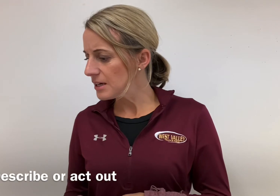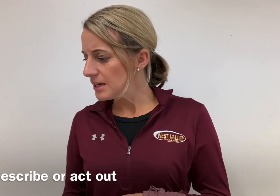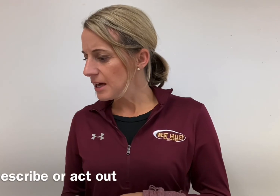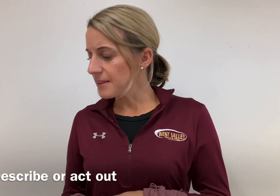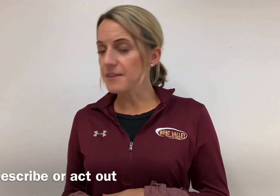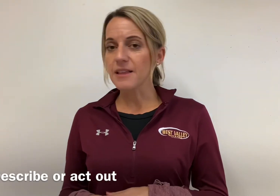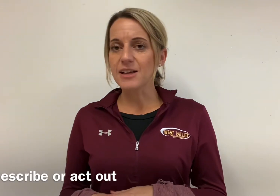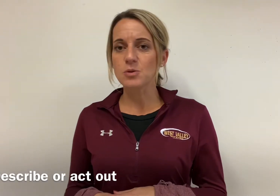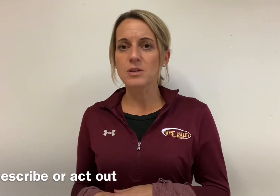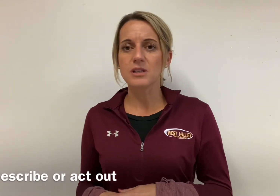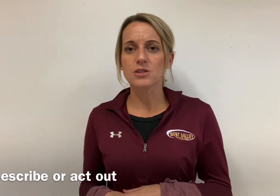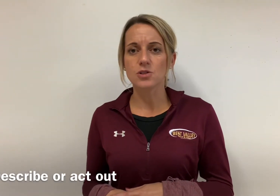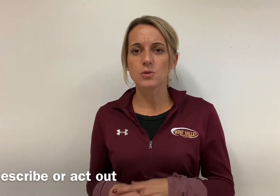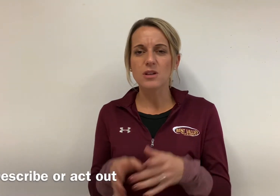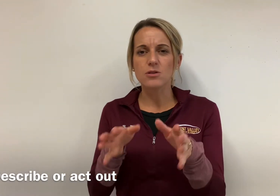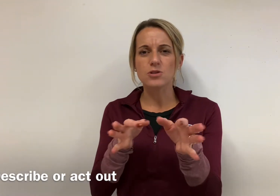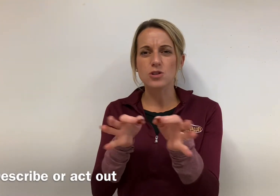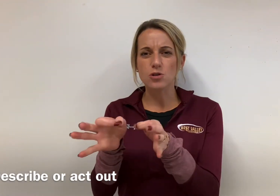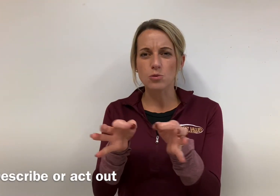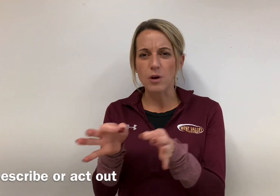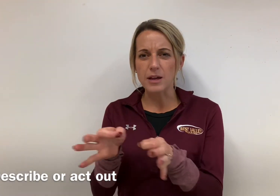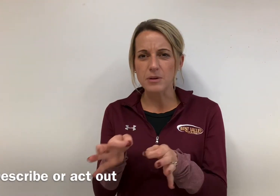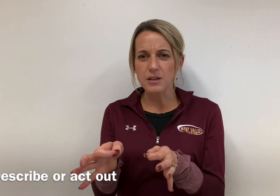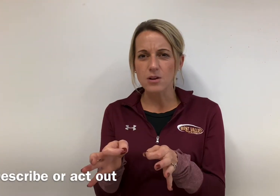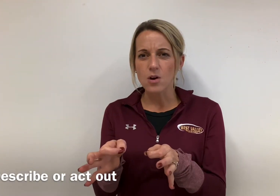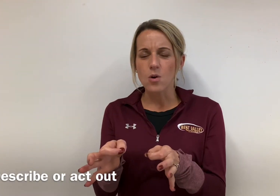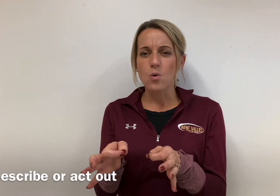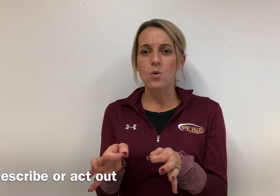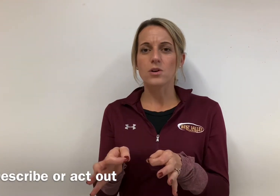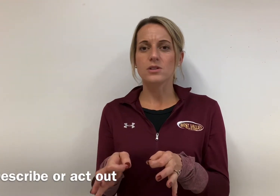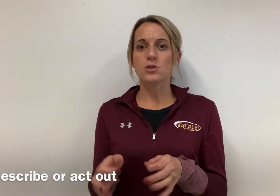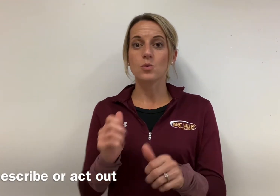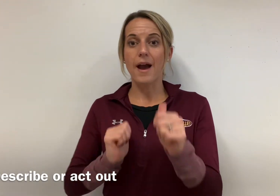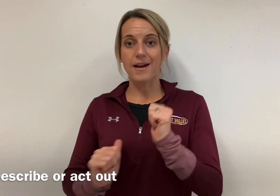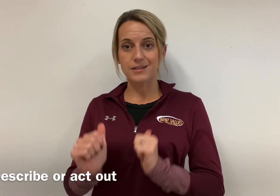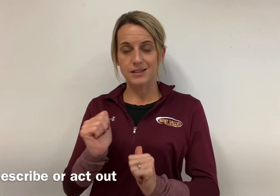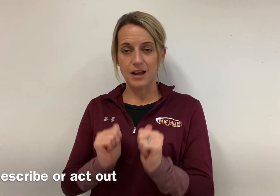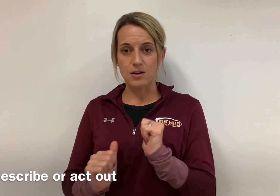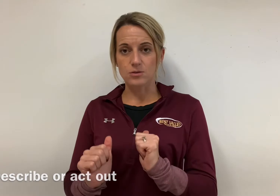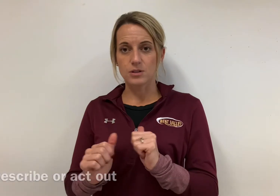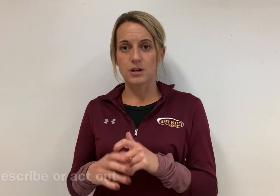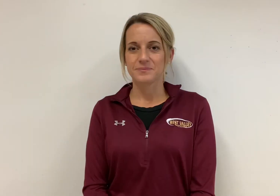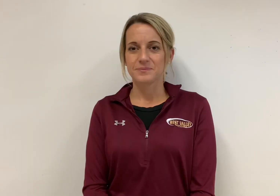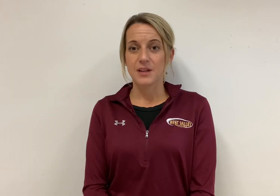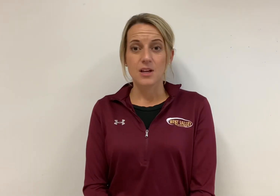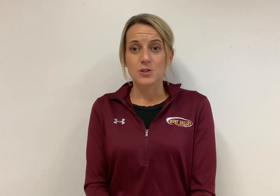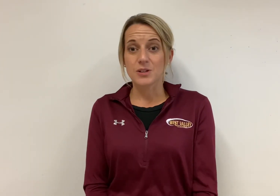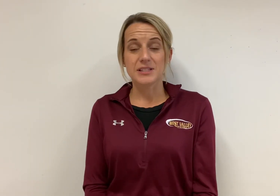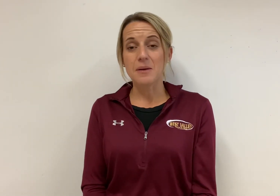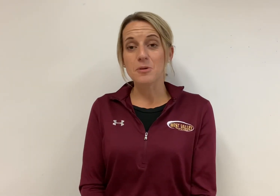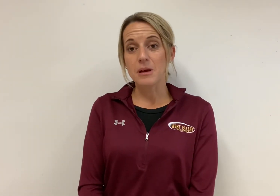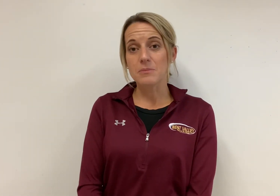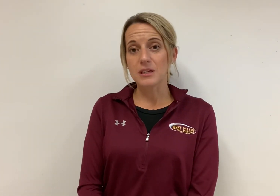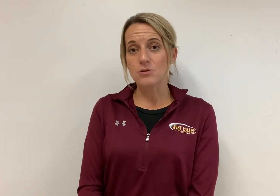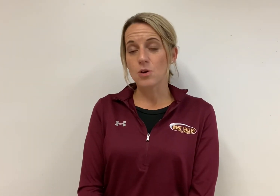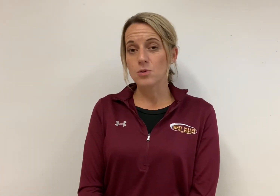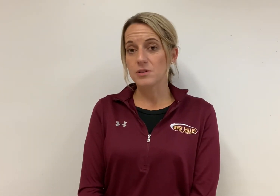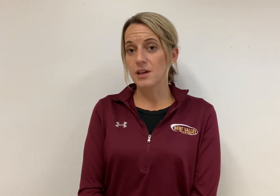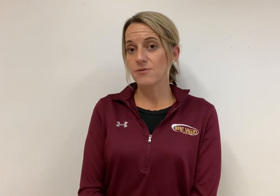And then the last one is to either describe it or to act it out. So an example might be you don't know the sign for